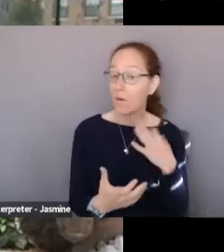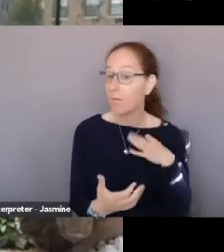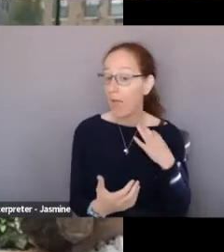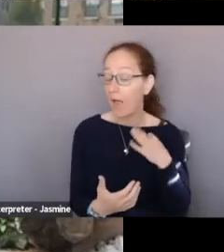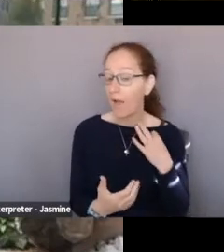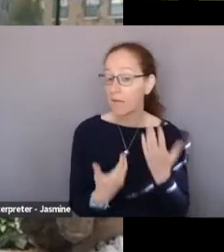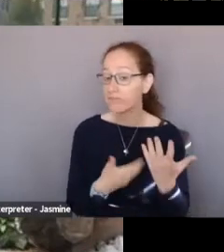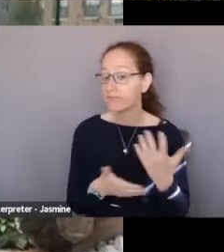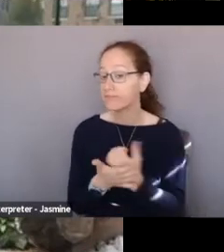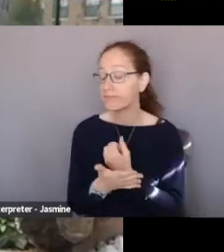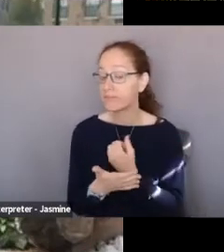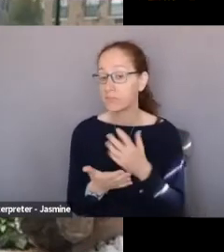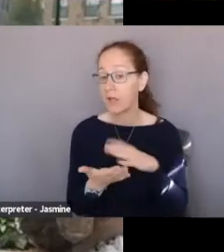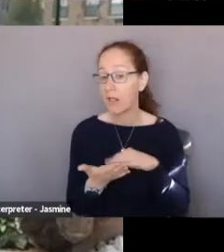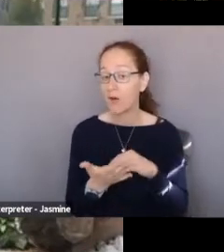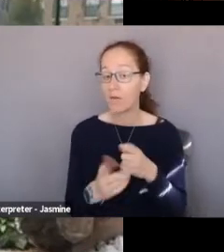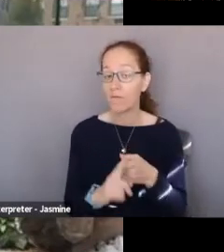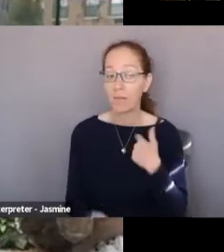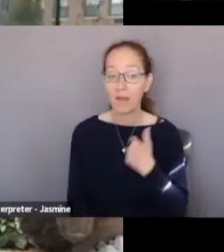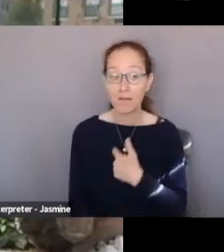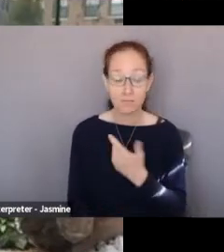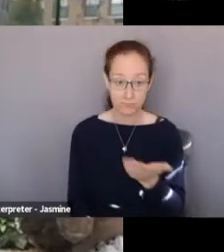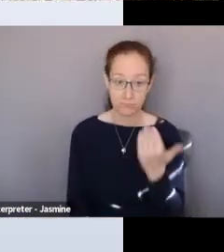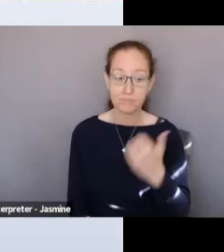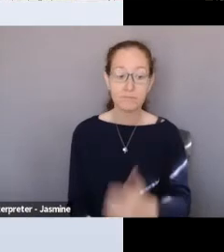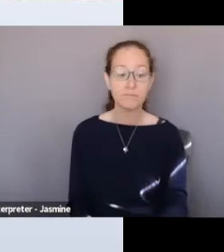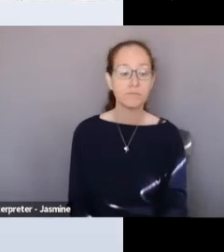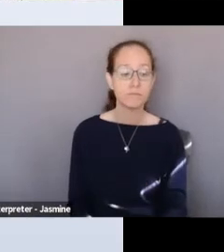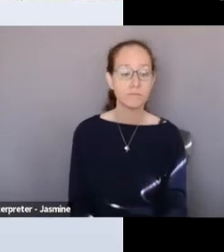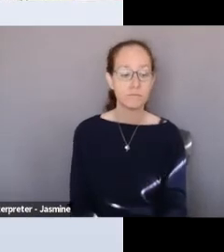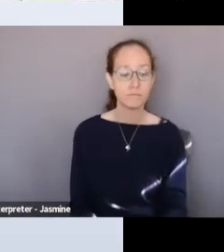us. Next slide, please.